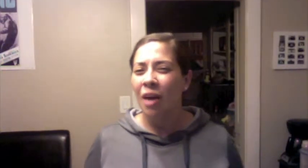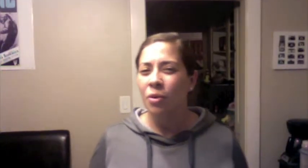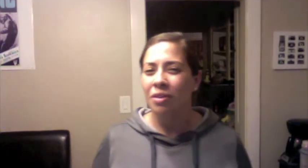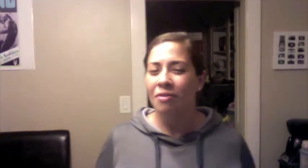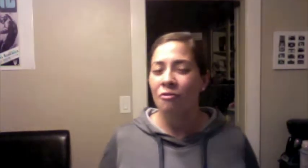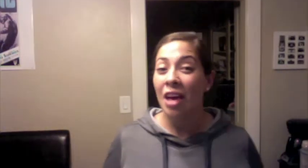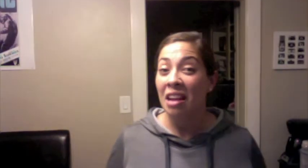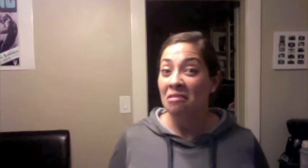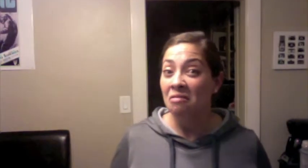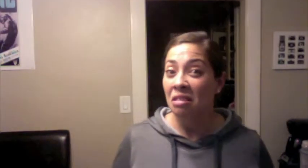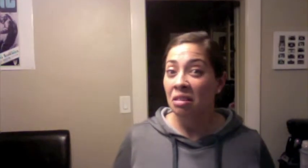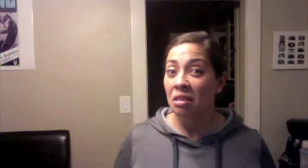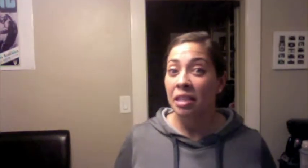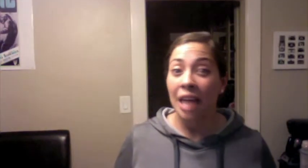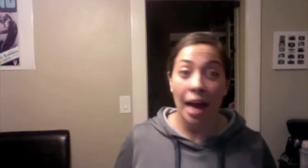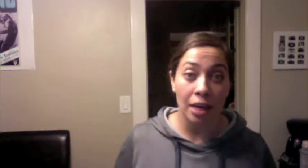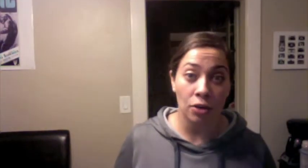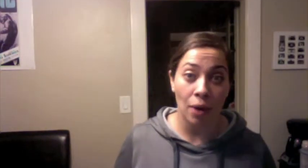word? Venn diagram.